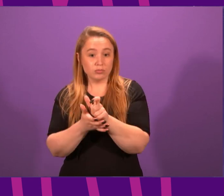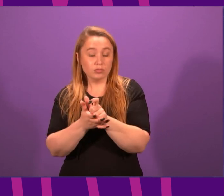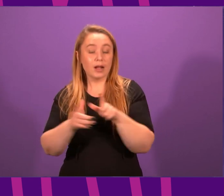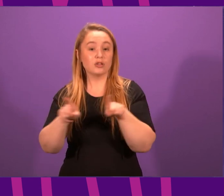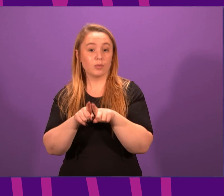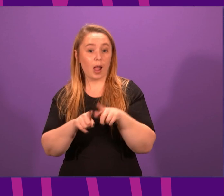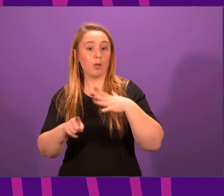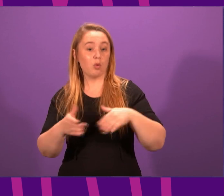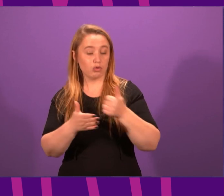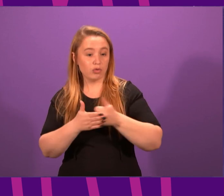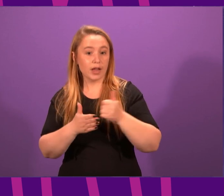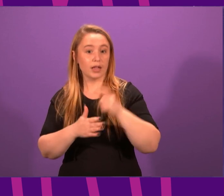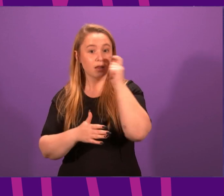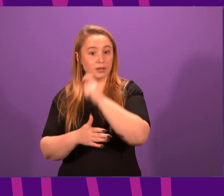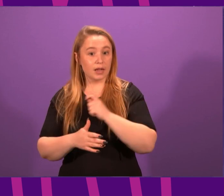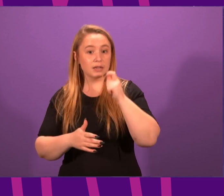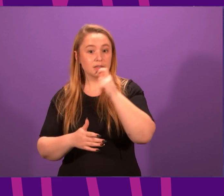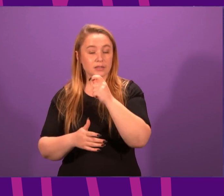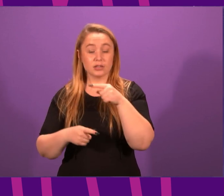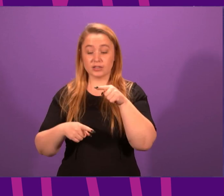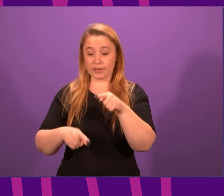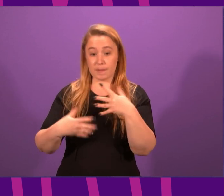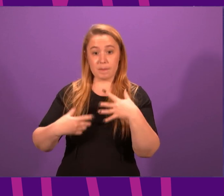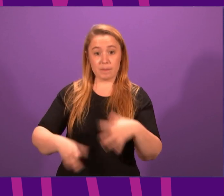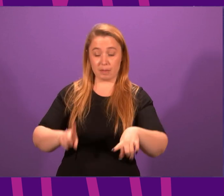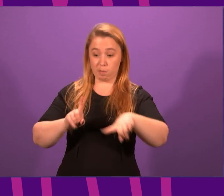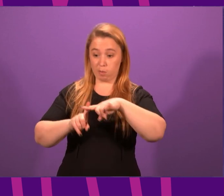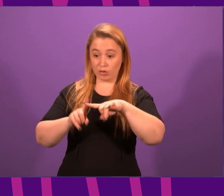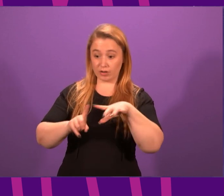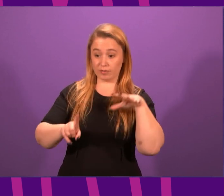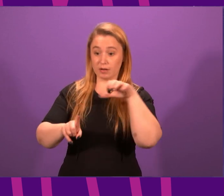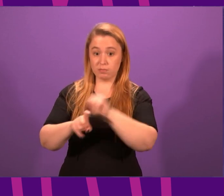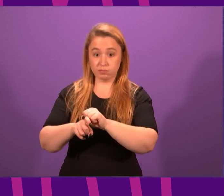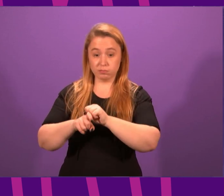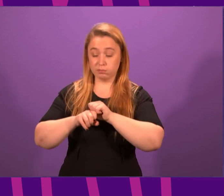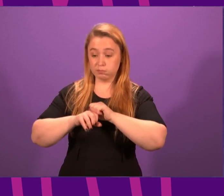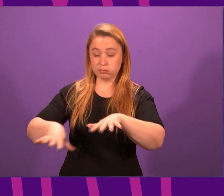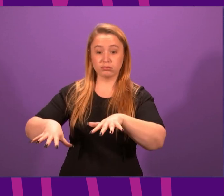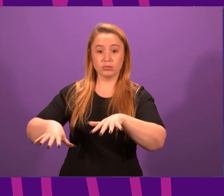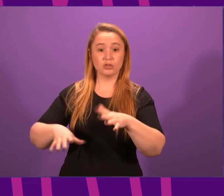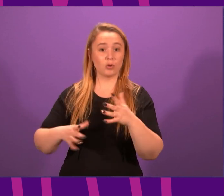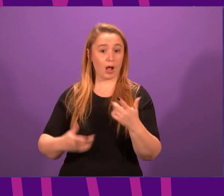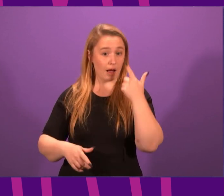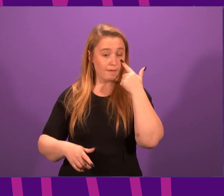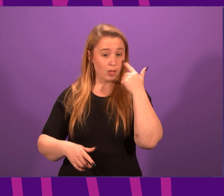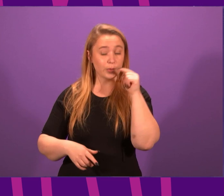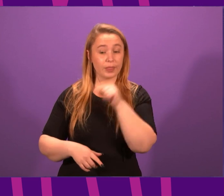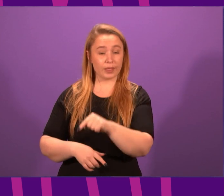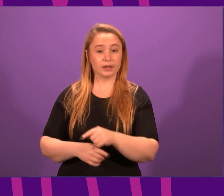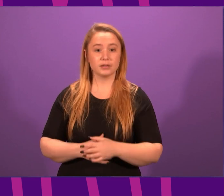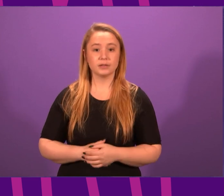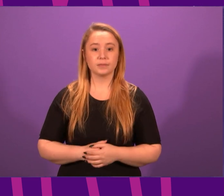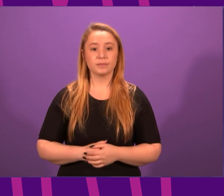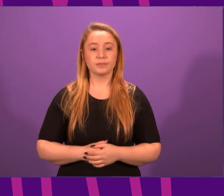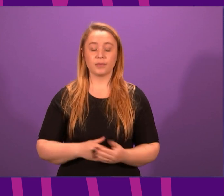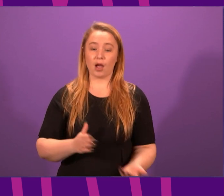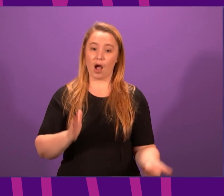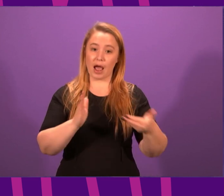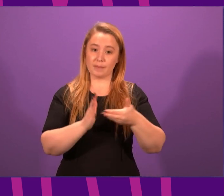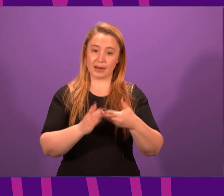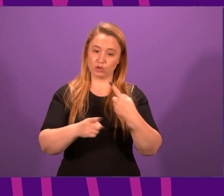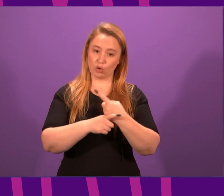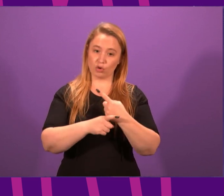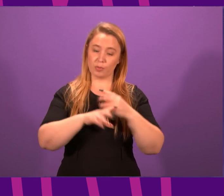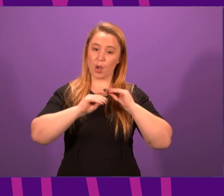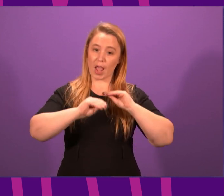where people who tested positive have been circulating, we should look at that as well. And our amendment talks about